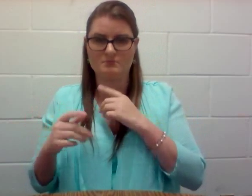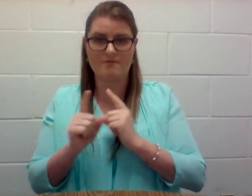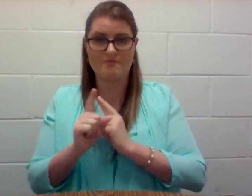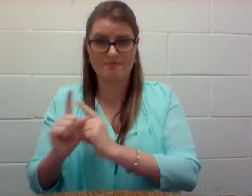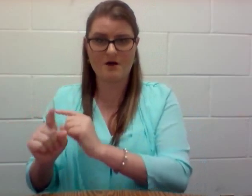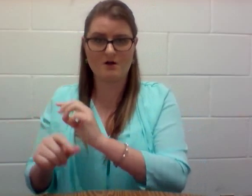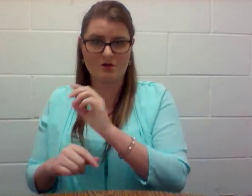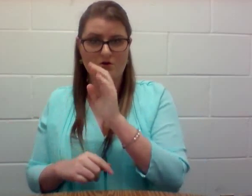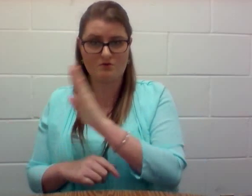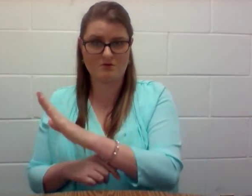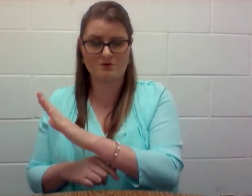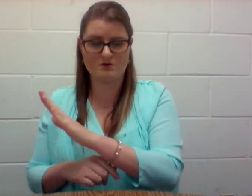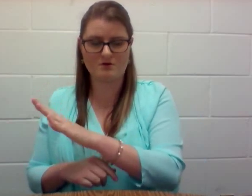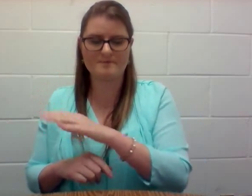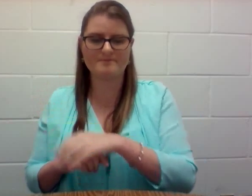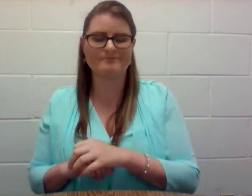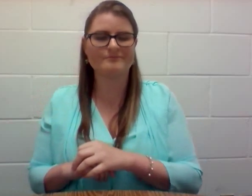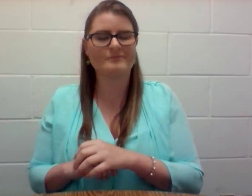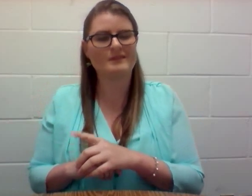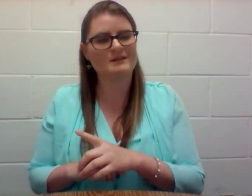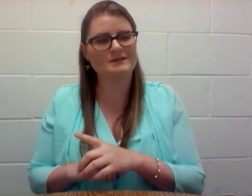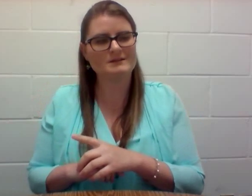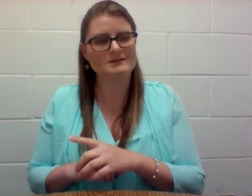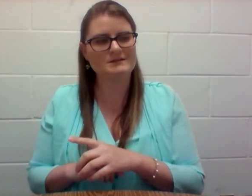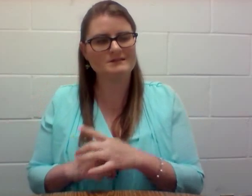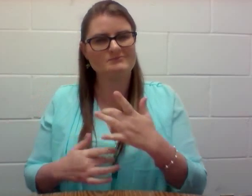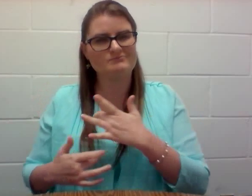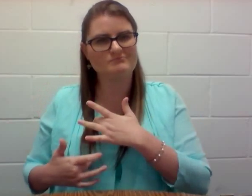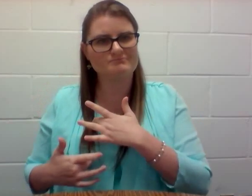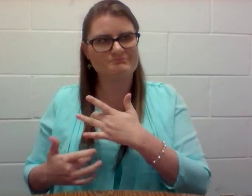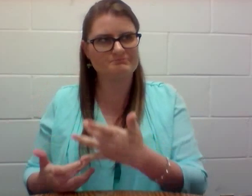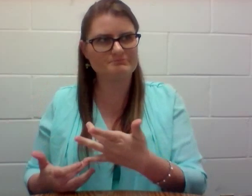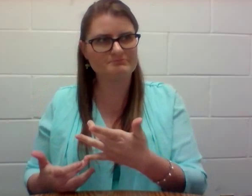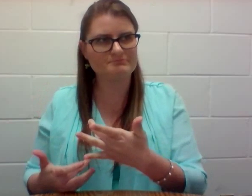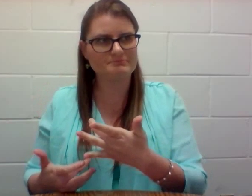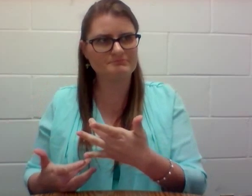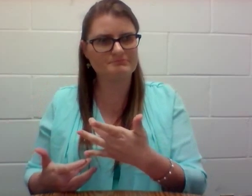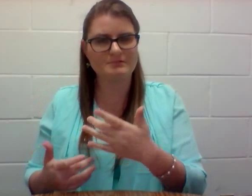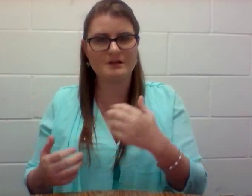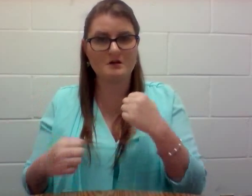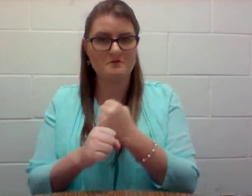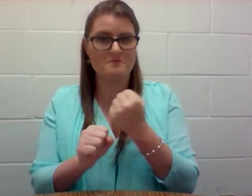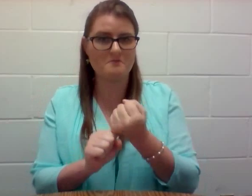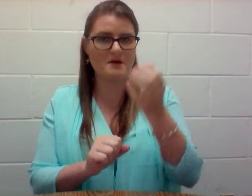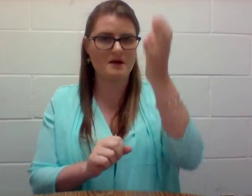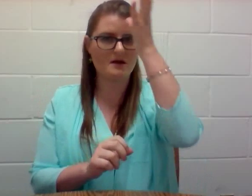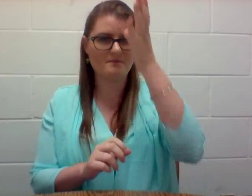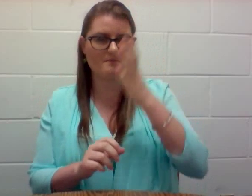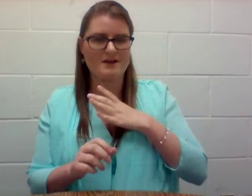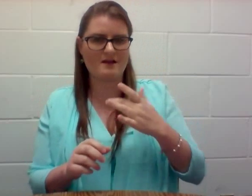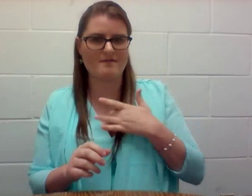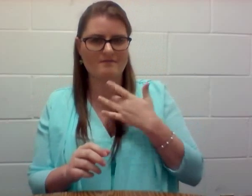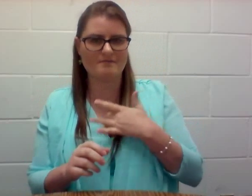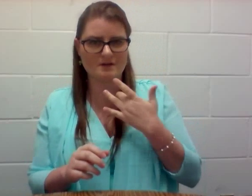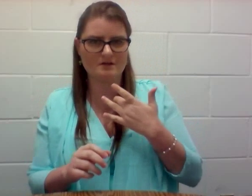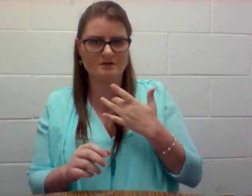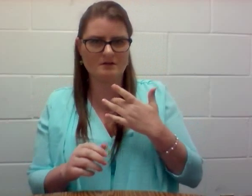of responsibility and leadership, and thus controvert God's created order. To